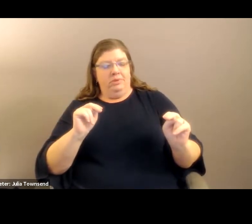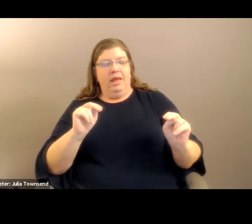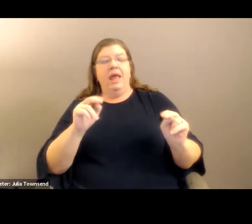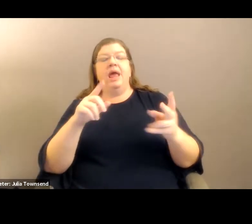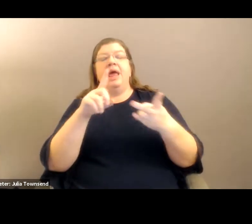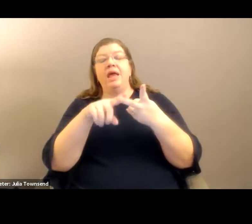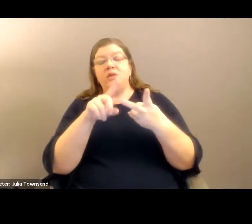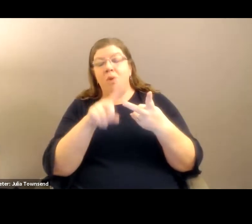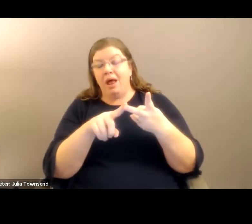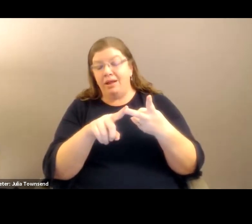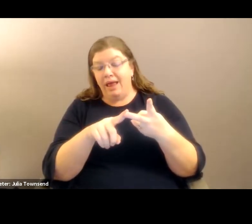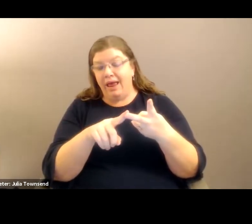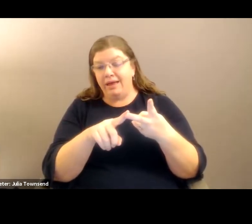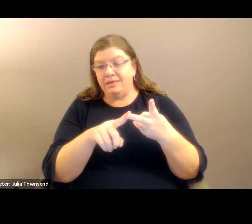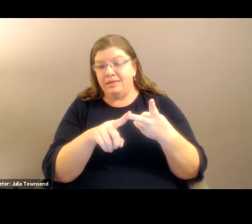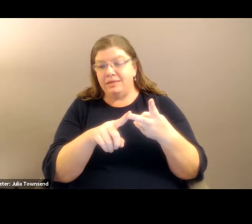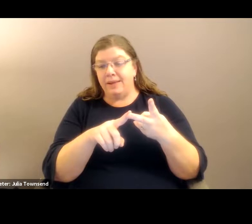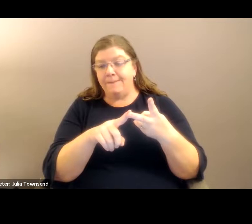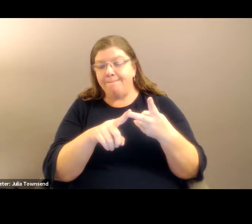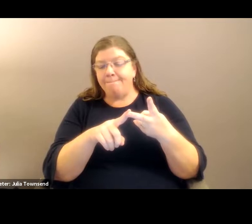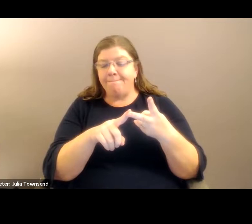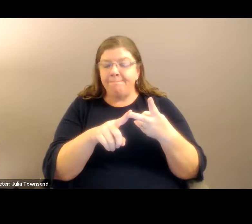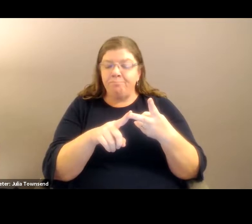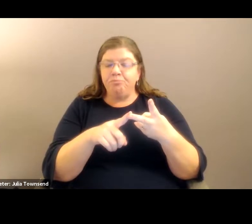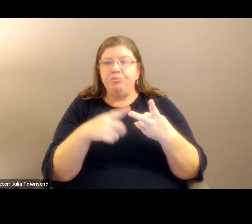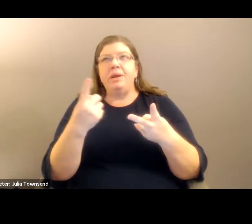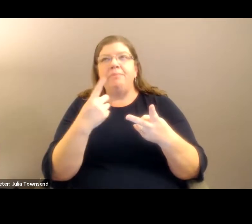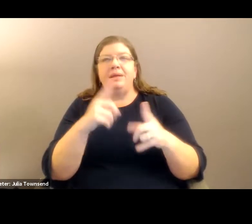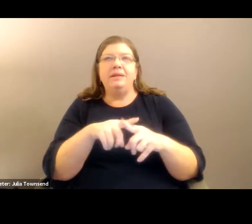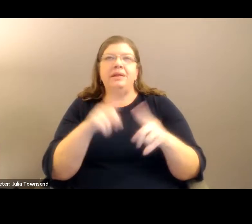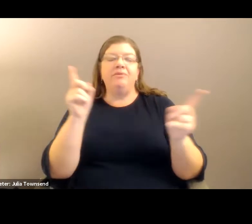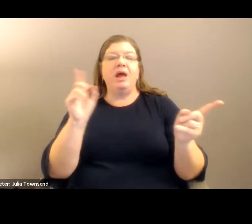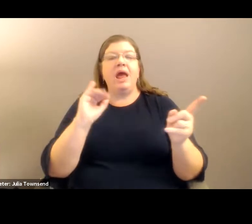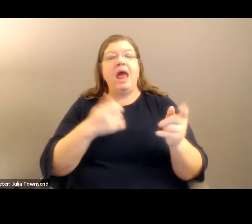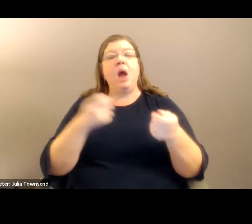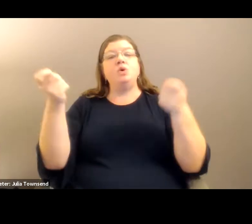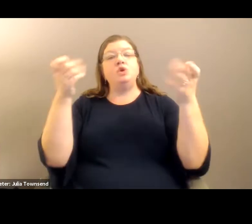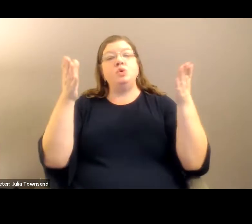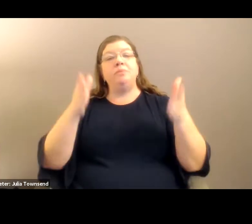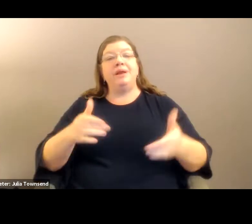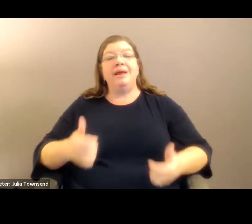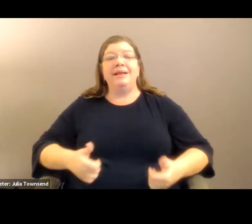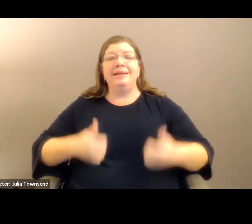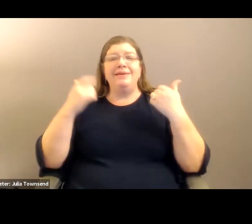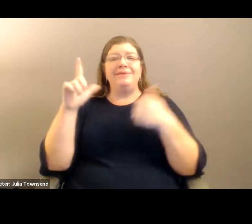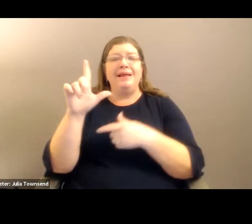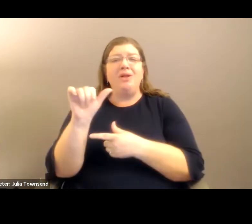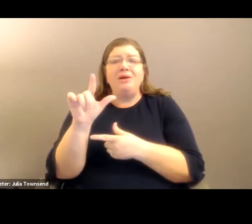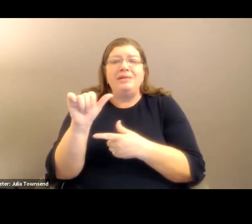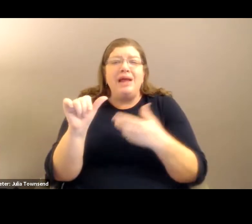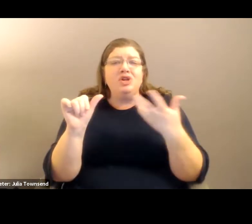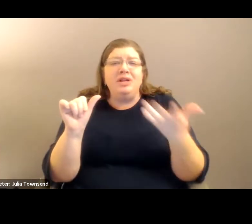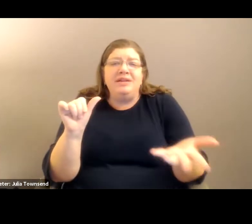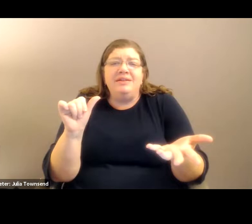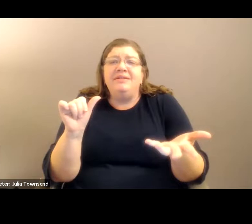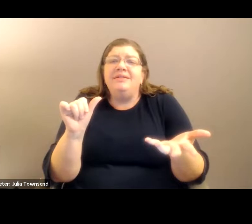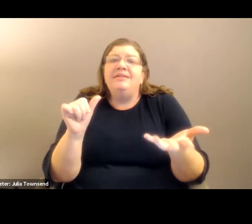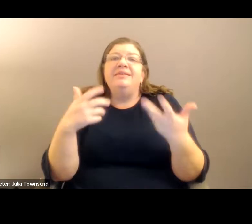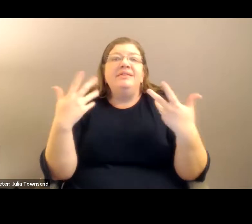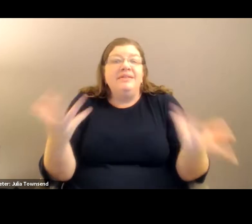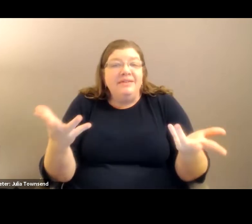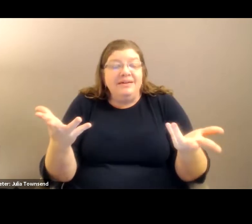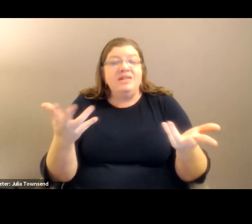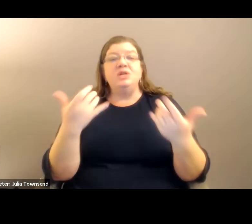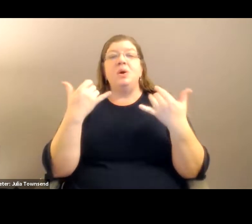as something different. Our superintendent lives in Los Angeles. So